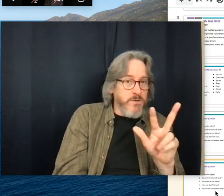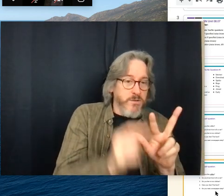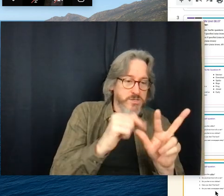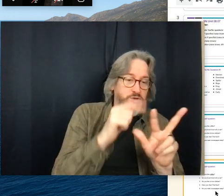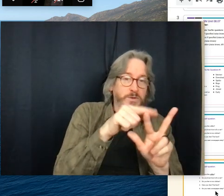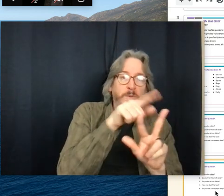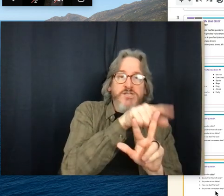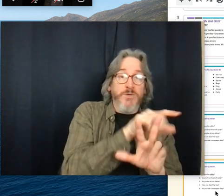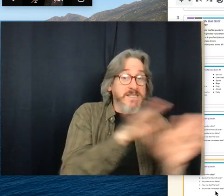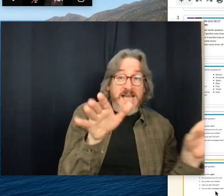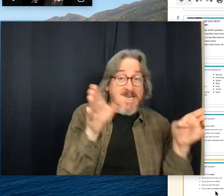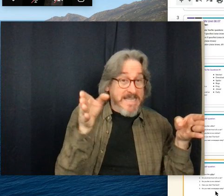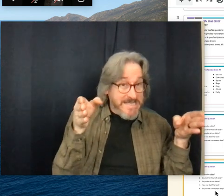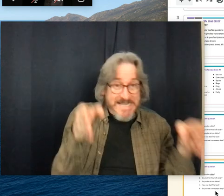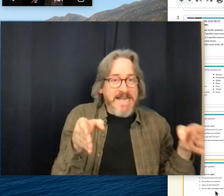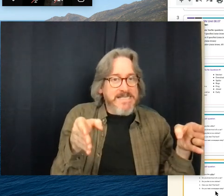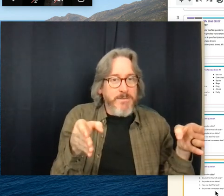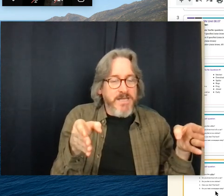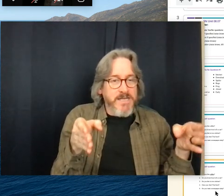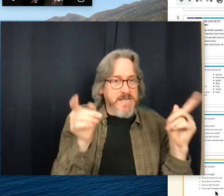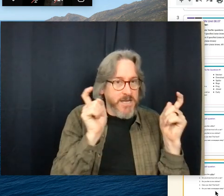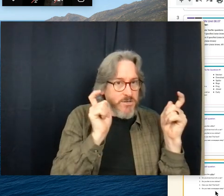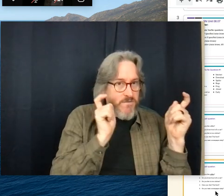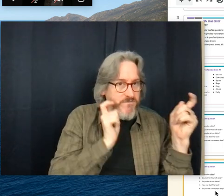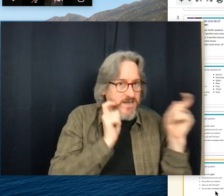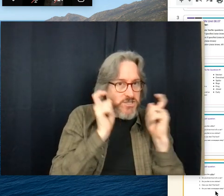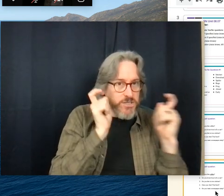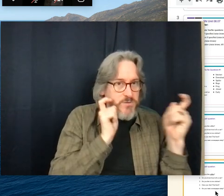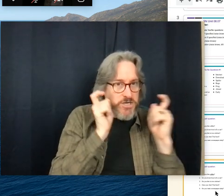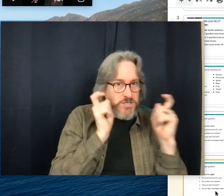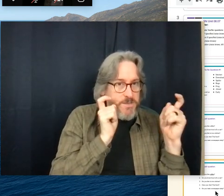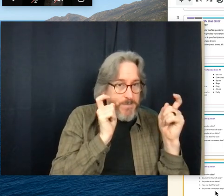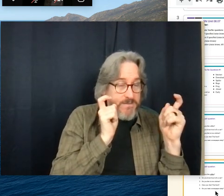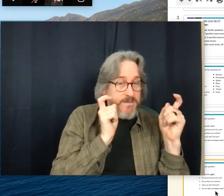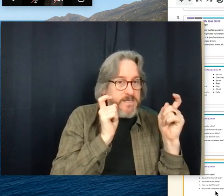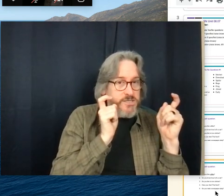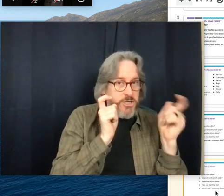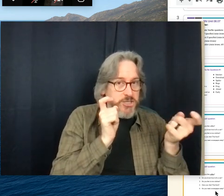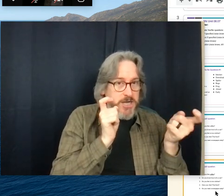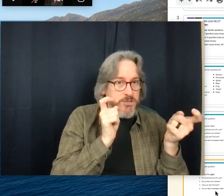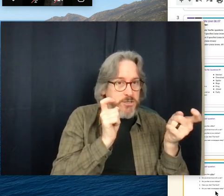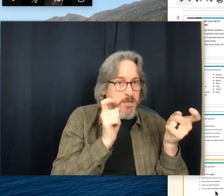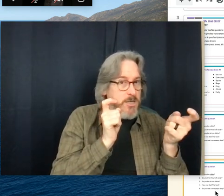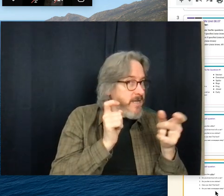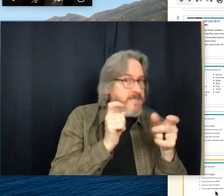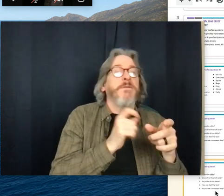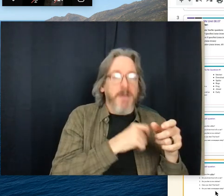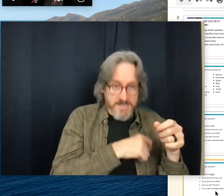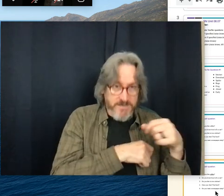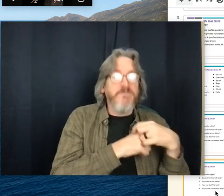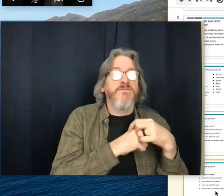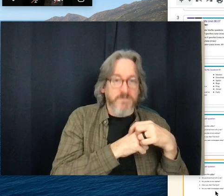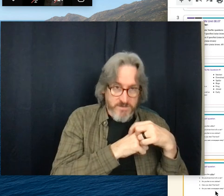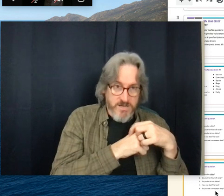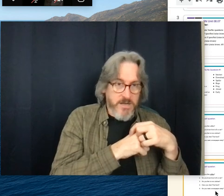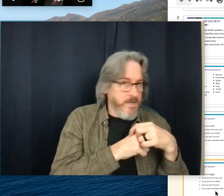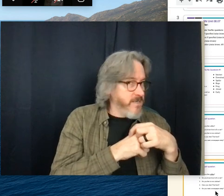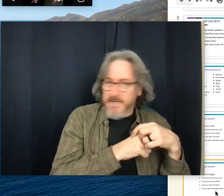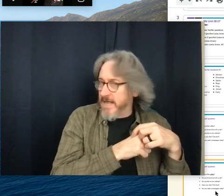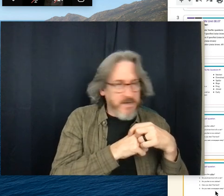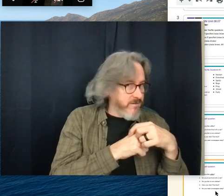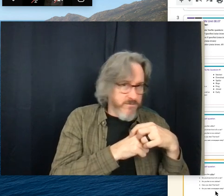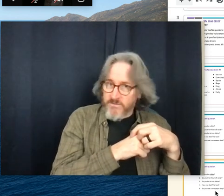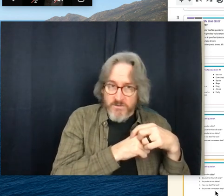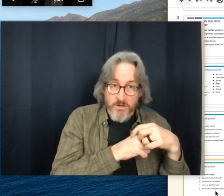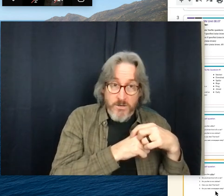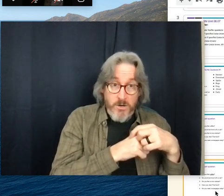So notice how there's three ways you can sign the exact same things, and the facial expression is the big thing that's going to change. Is it positive? Is